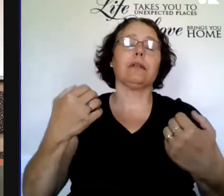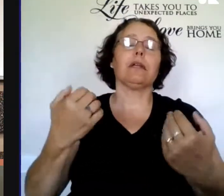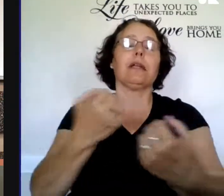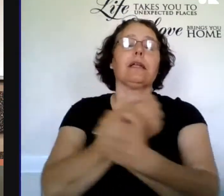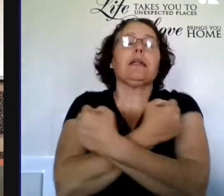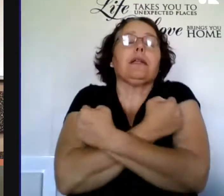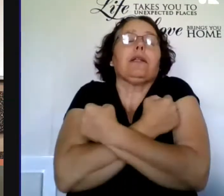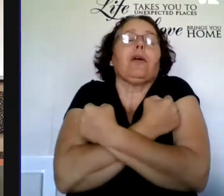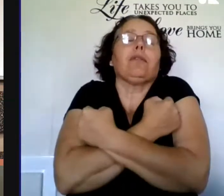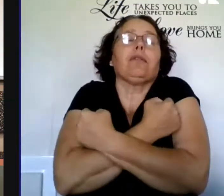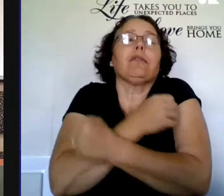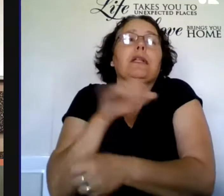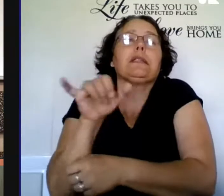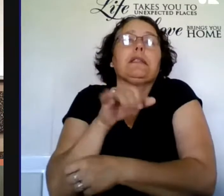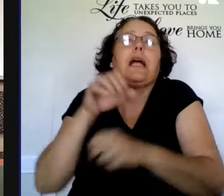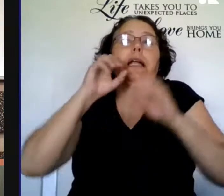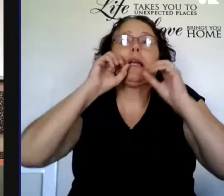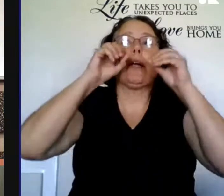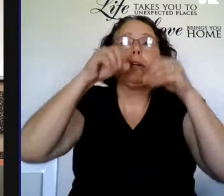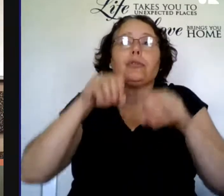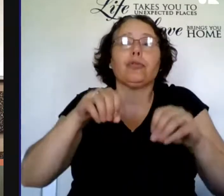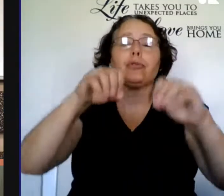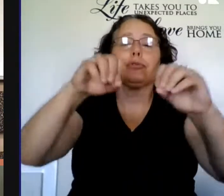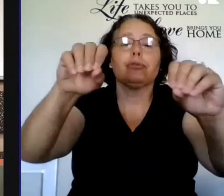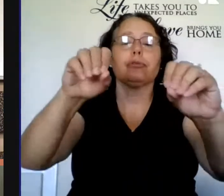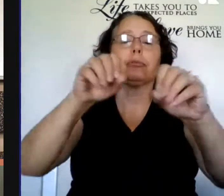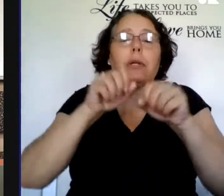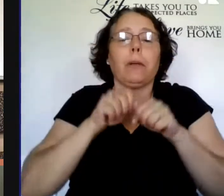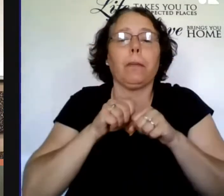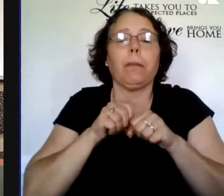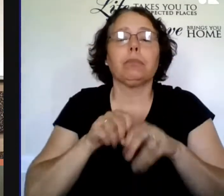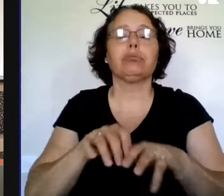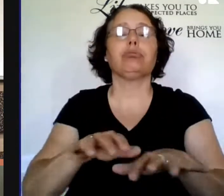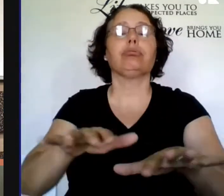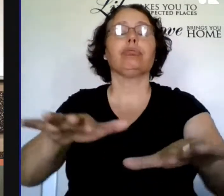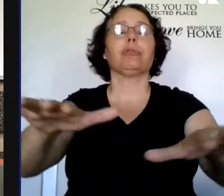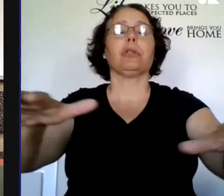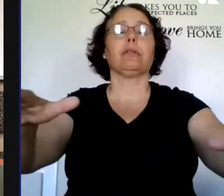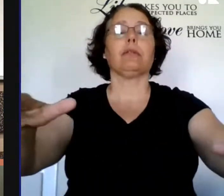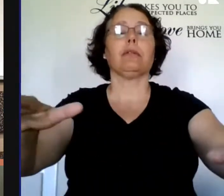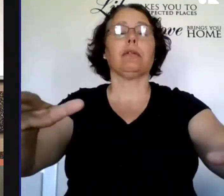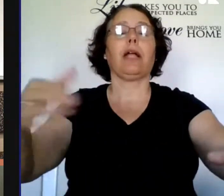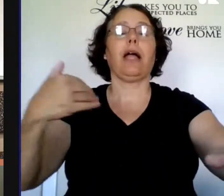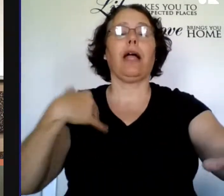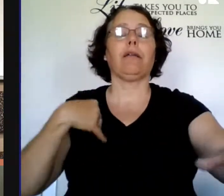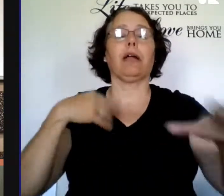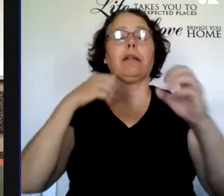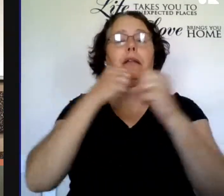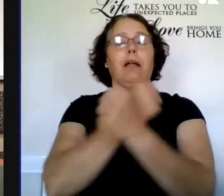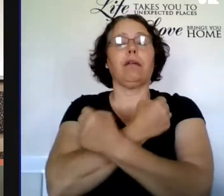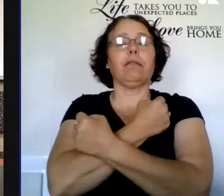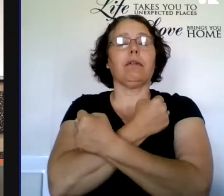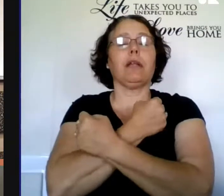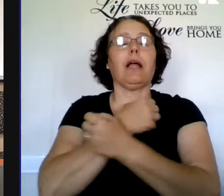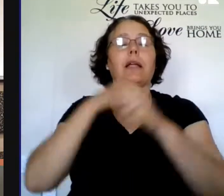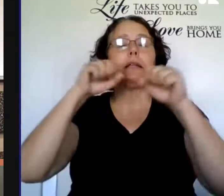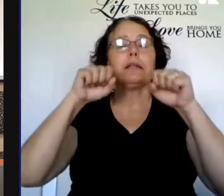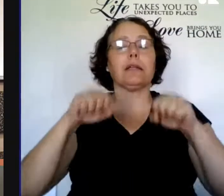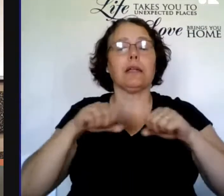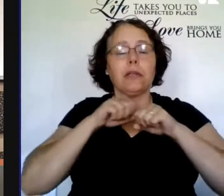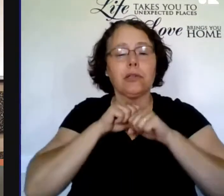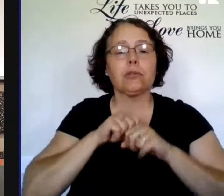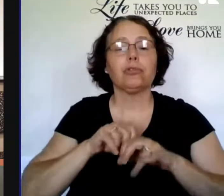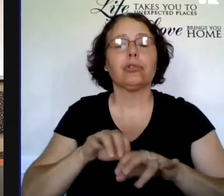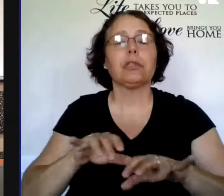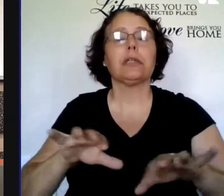love like an ocean. I've got love like an ocean. I've got love like